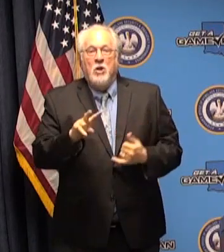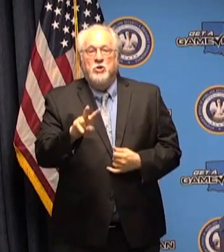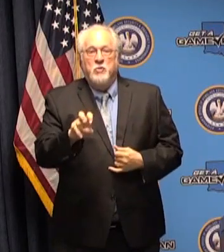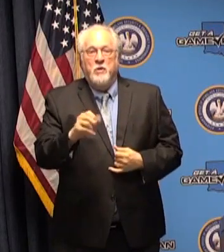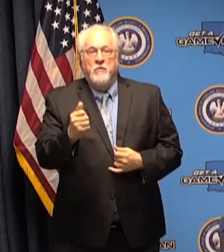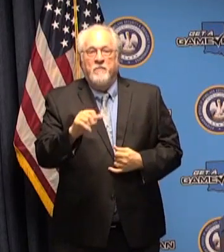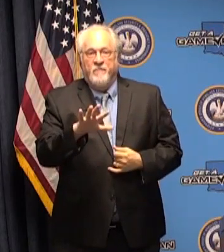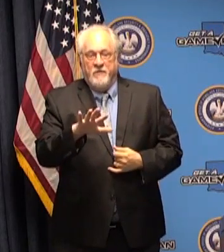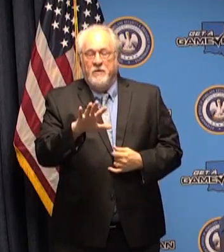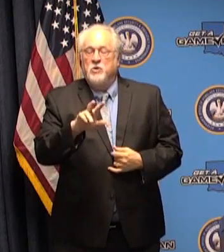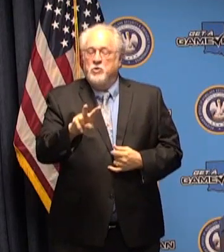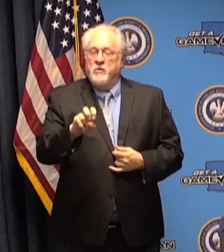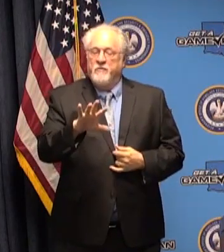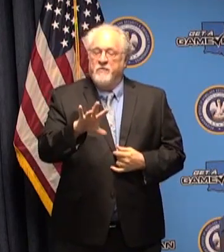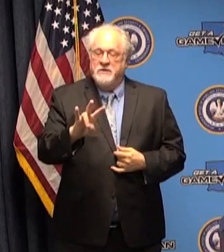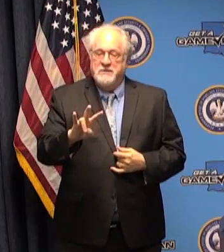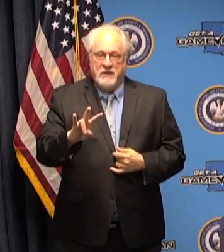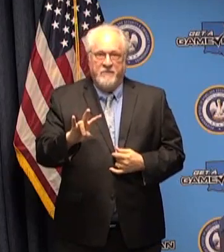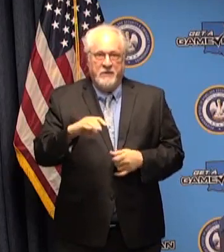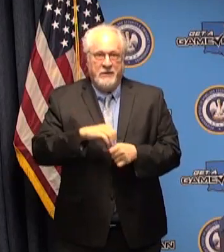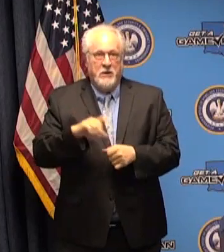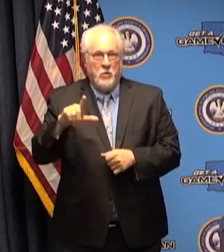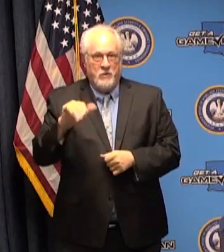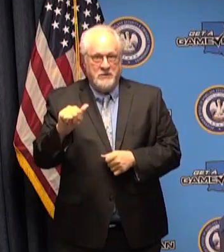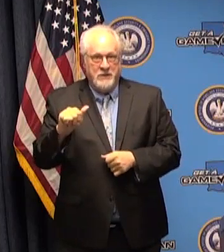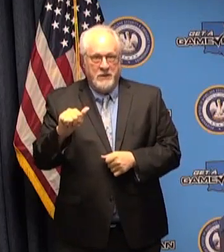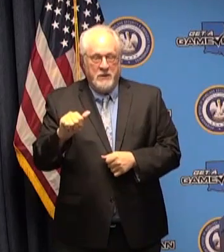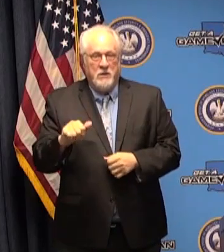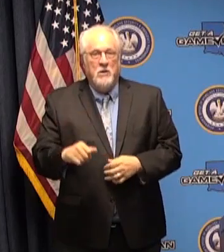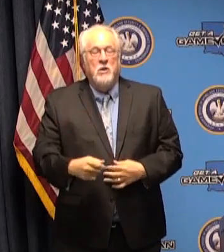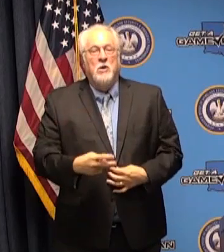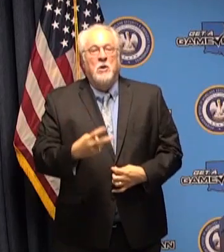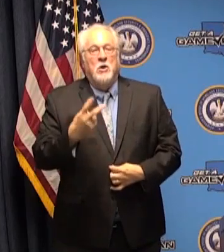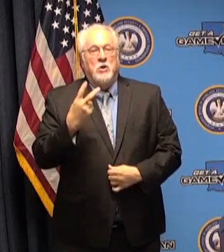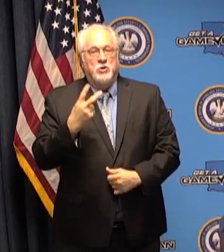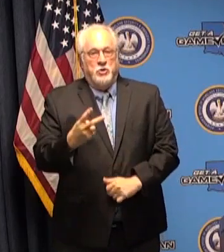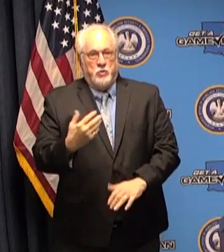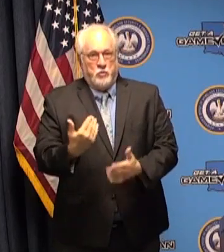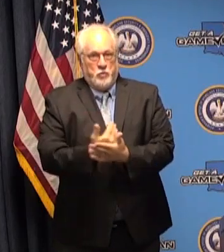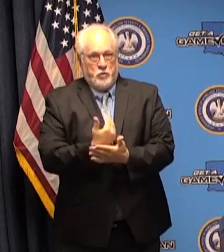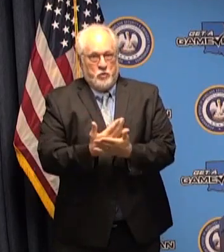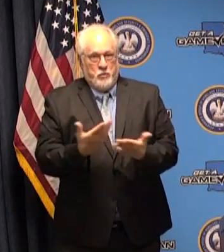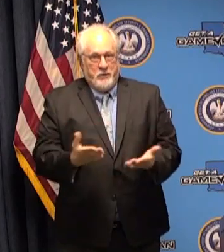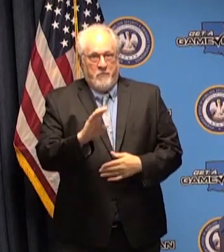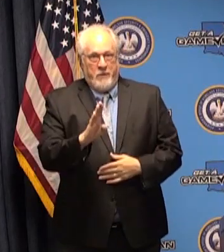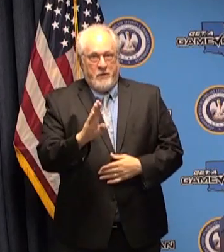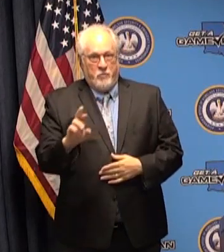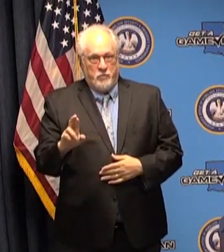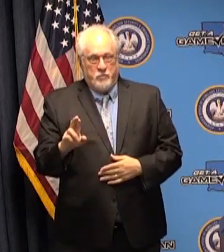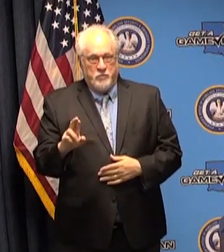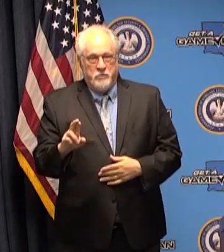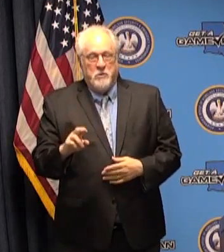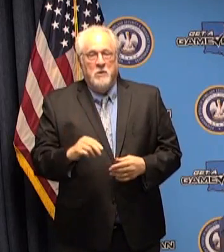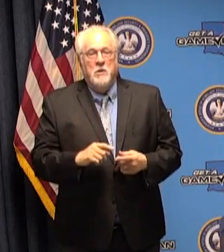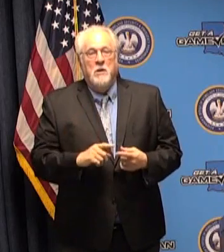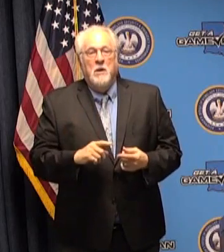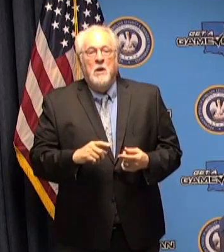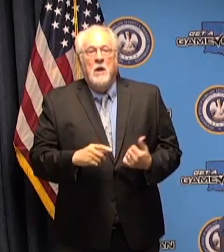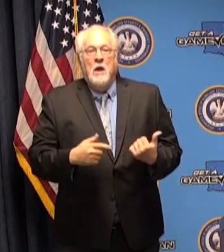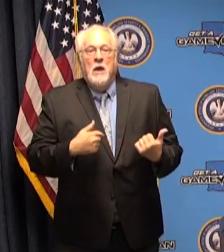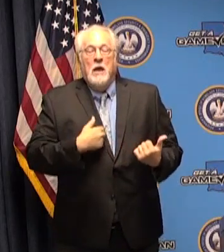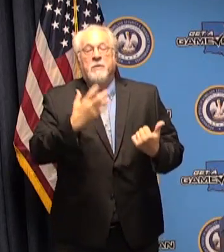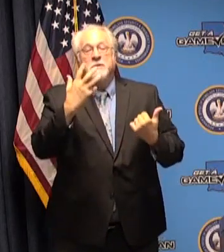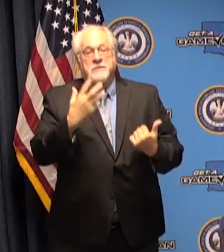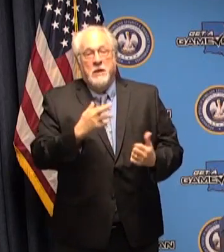have 257 cases in Louisiana. 2 new cases here in Baton Rouge. I